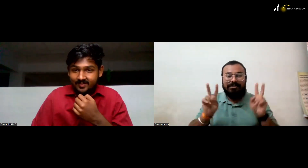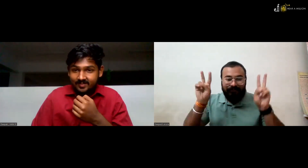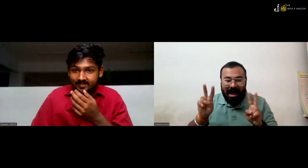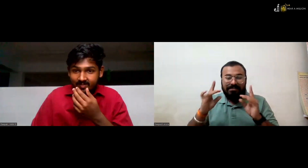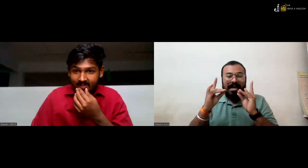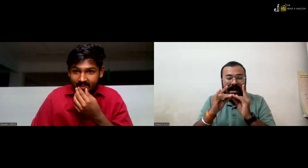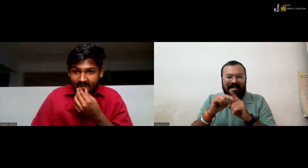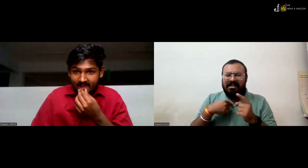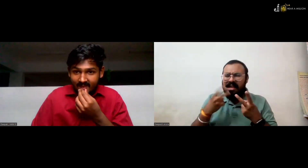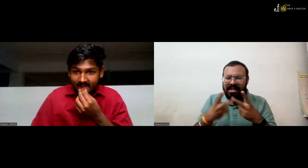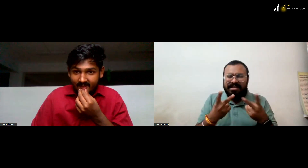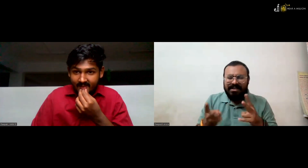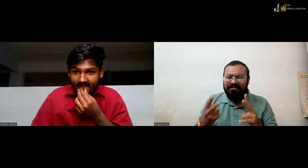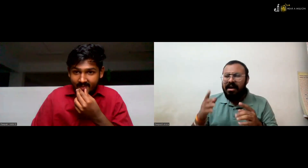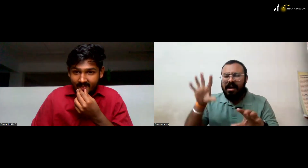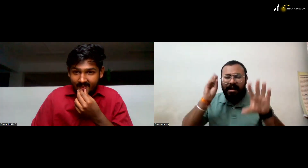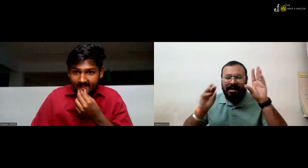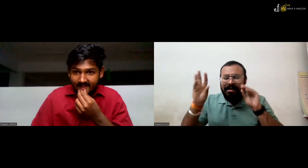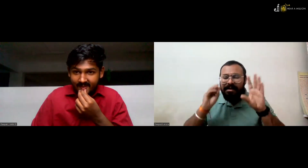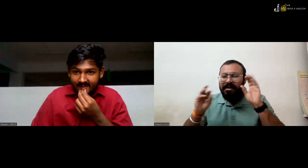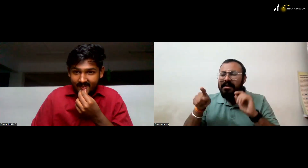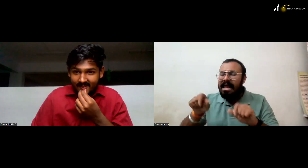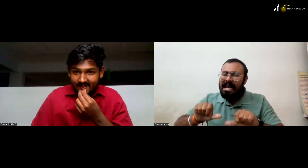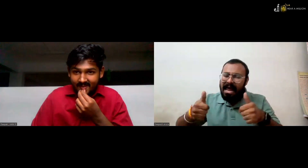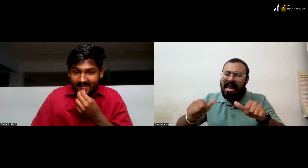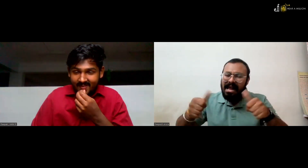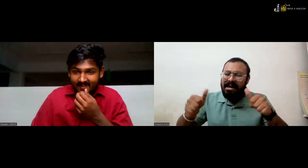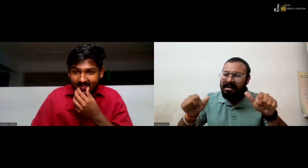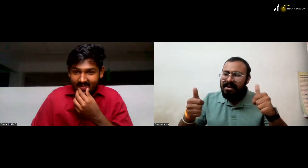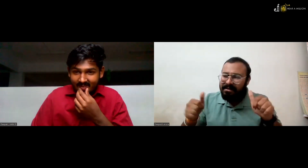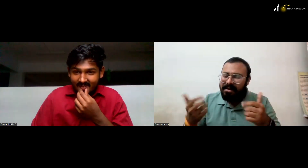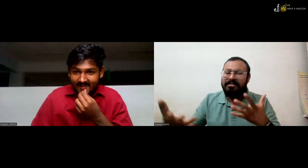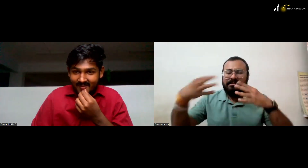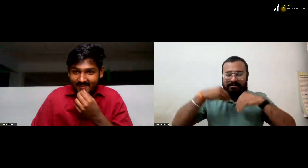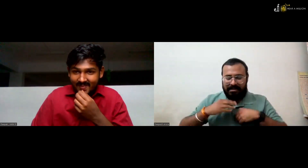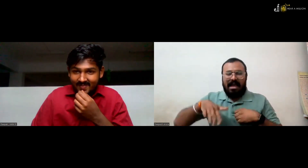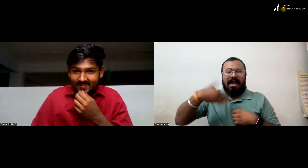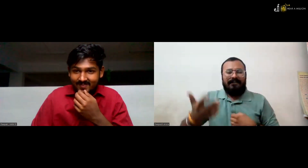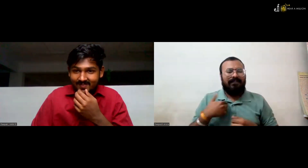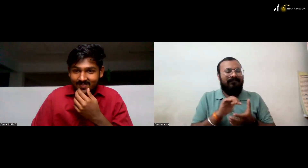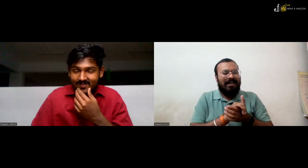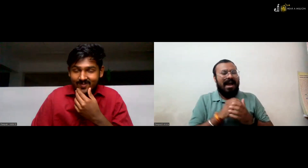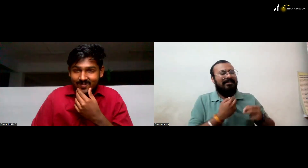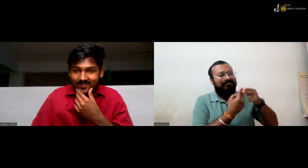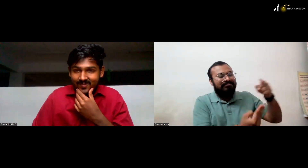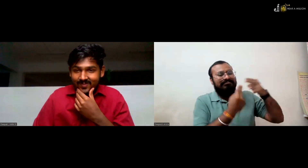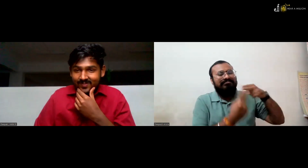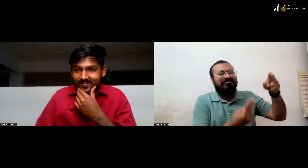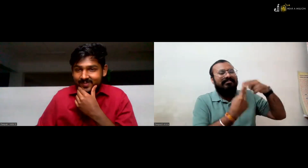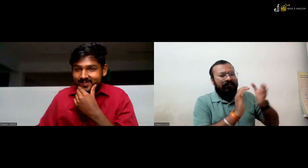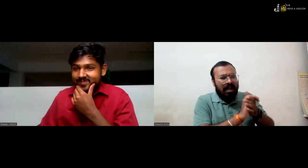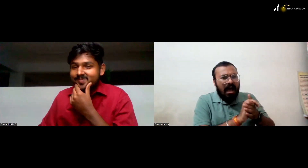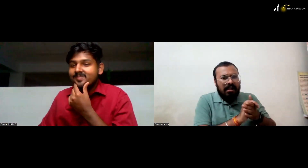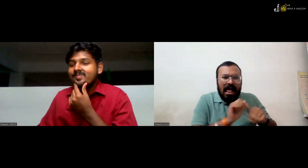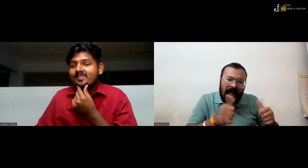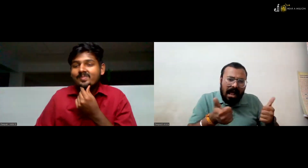India, what when we say, different languages we find, and we found that yes, we can just